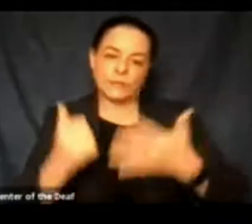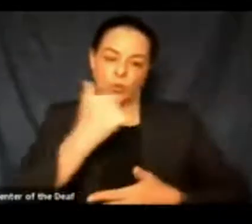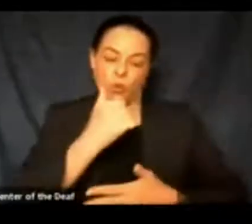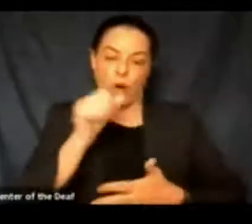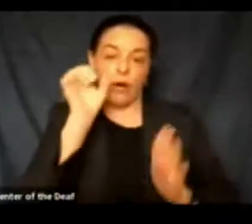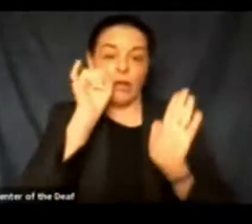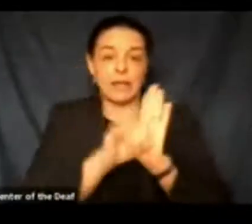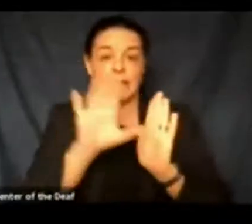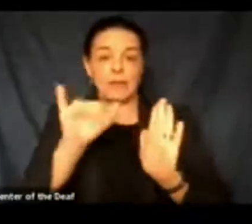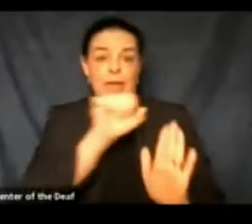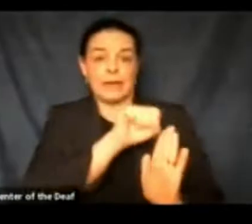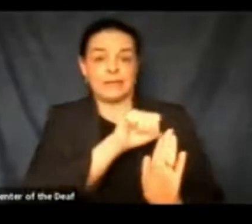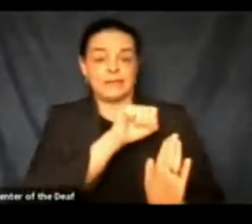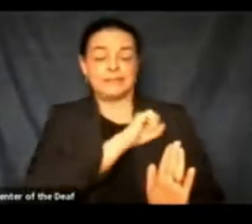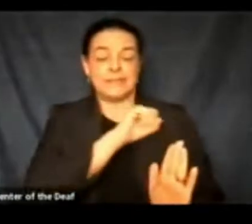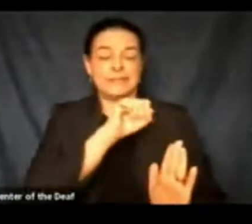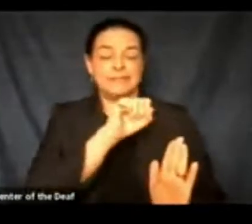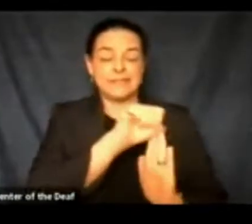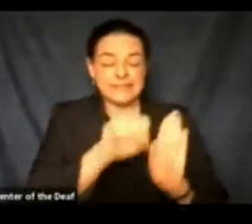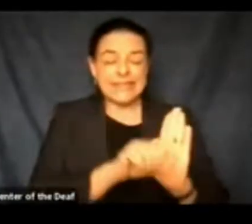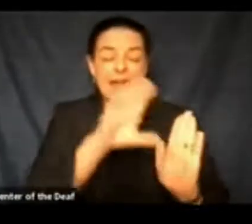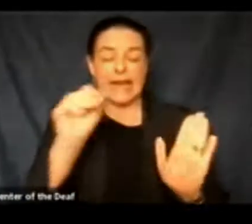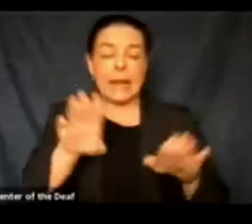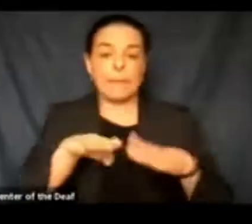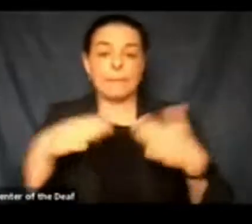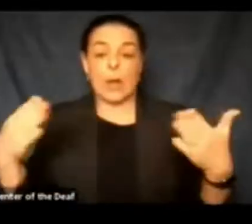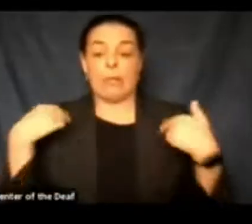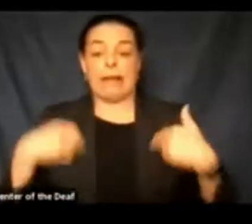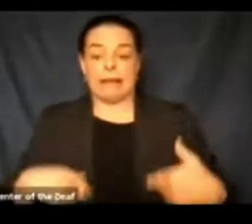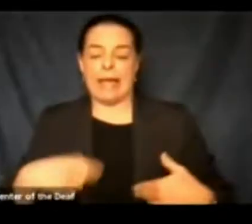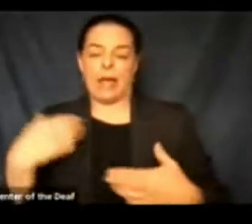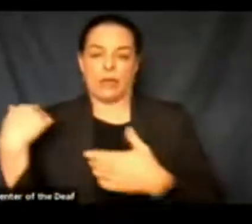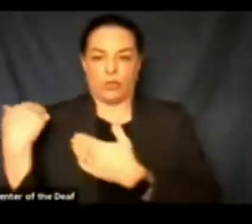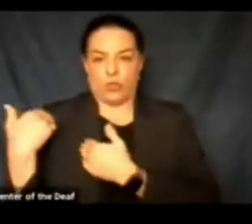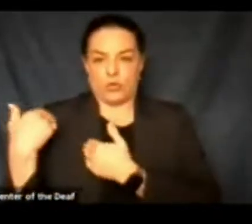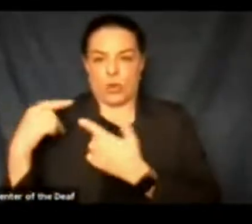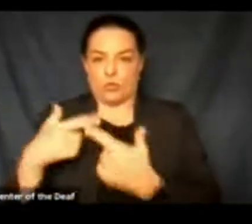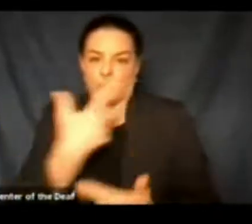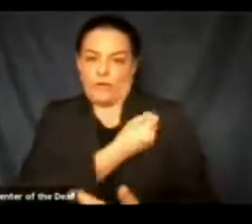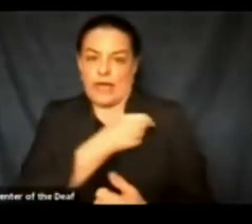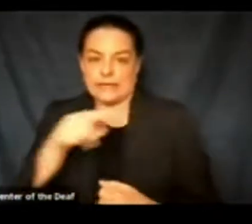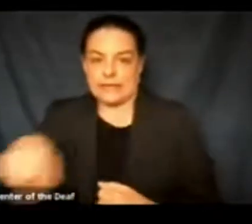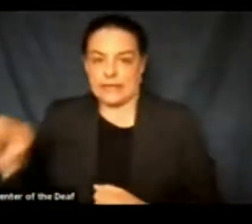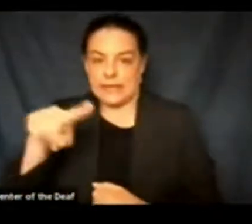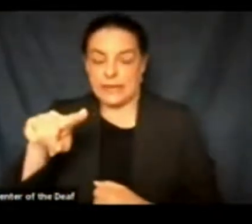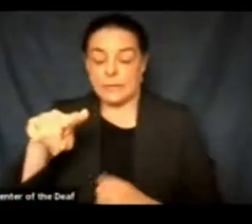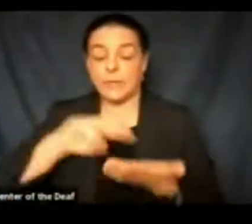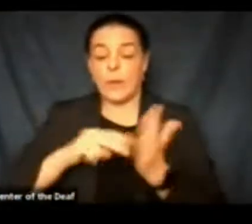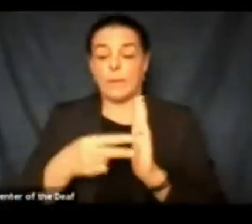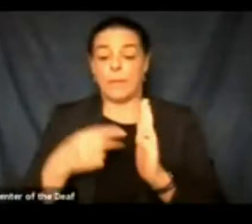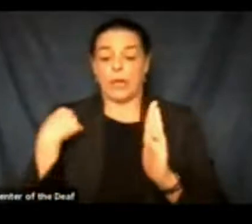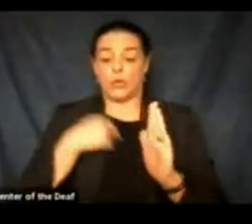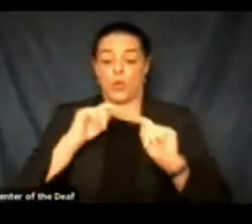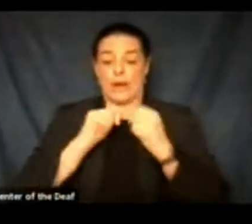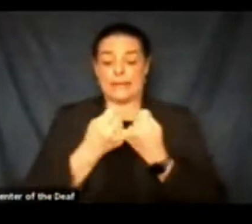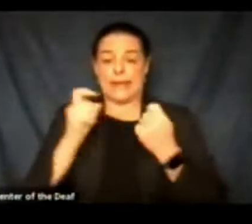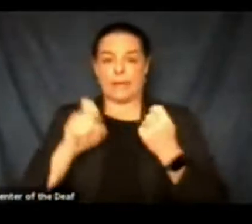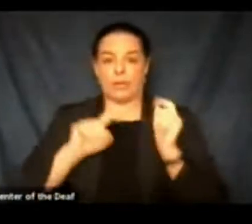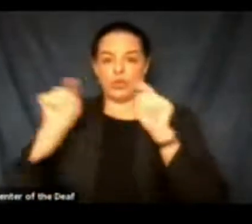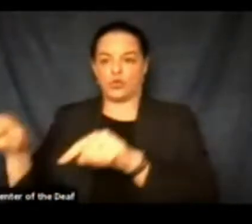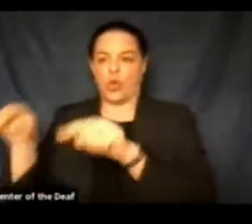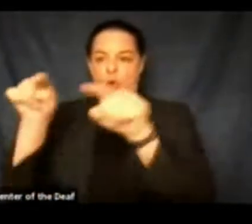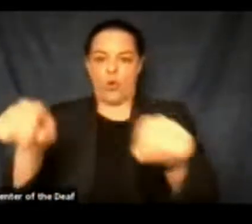and is one that public health is responsible for vaccinating. It requires our team to go out to each congregate setting to provide